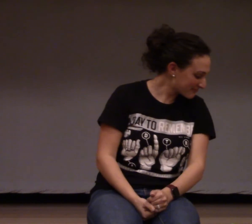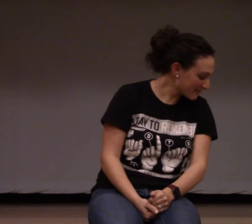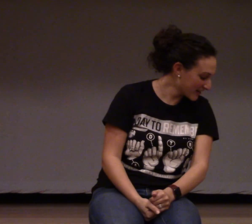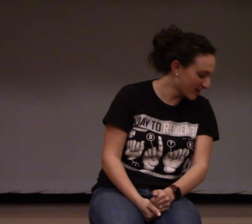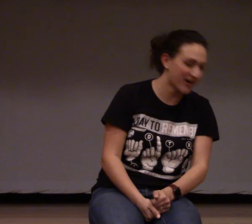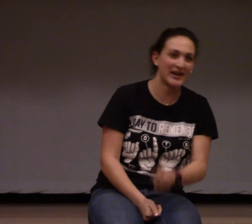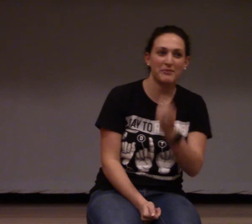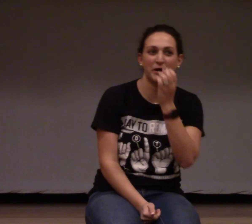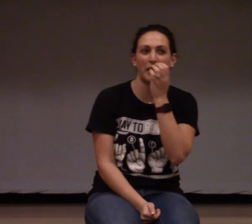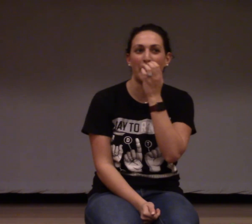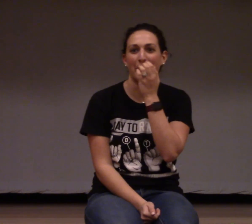dog. Hamburger.